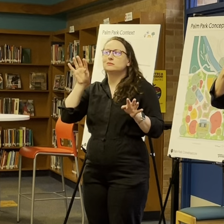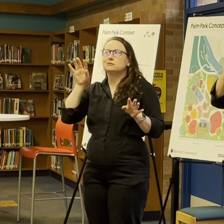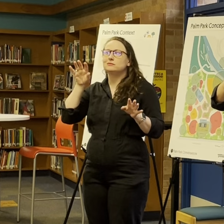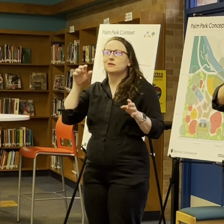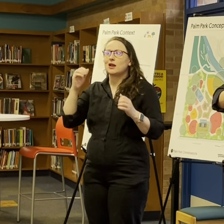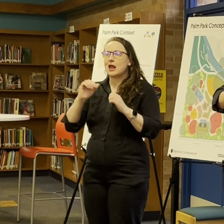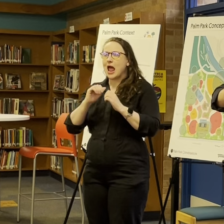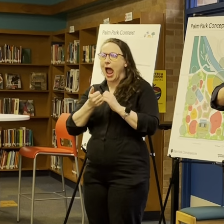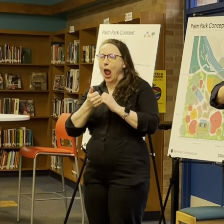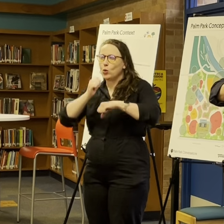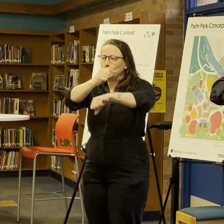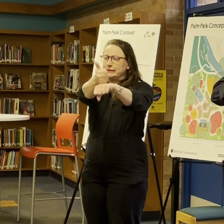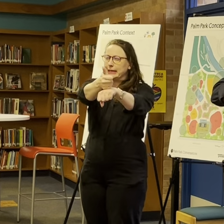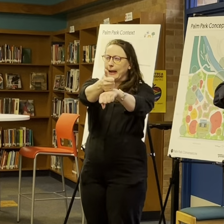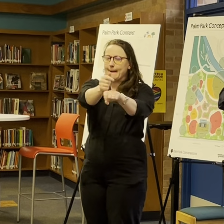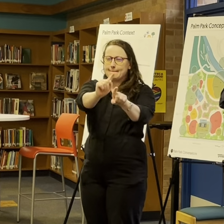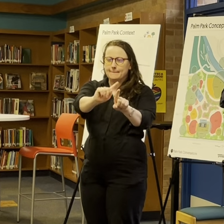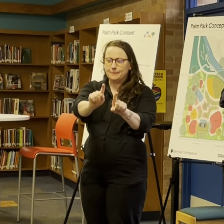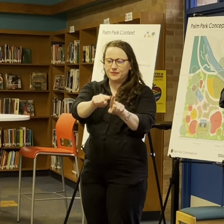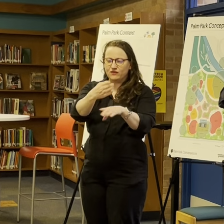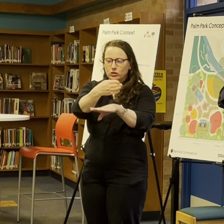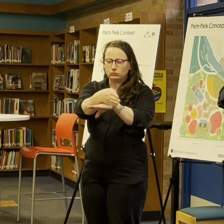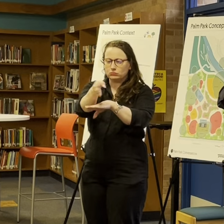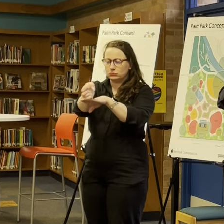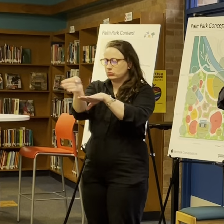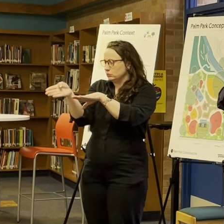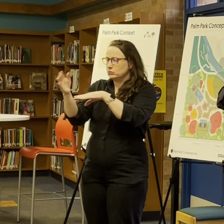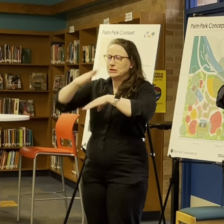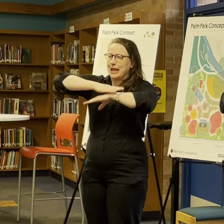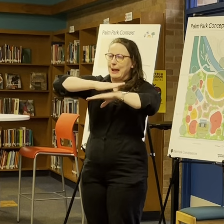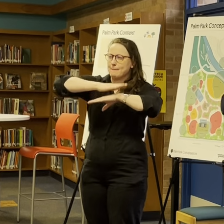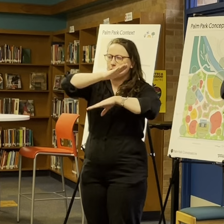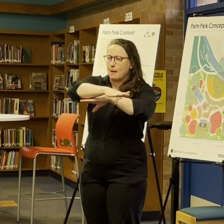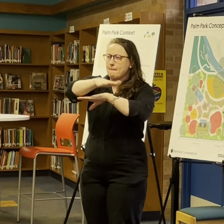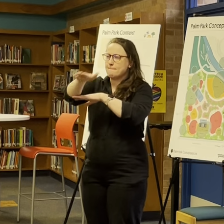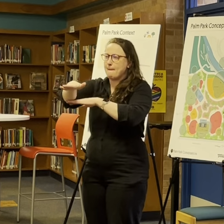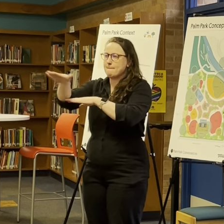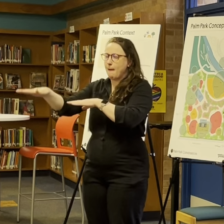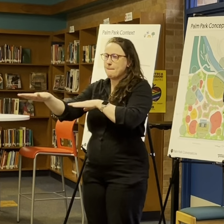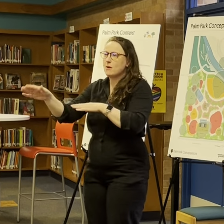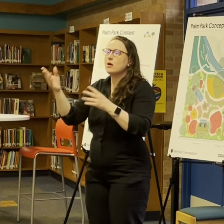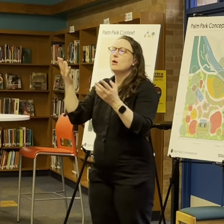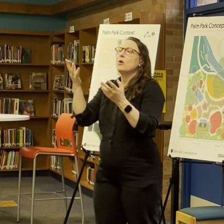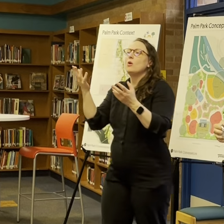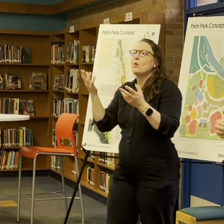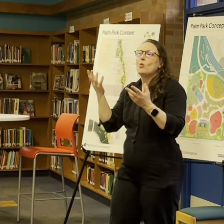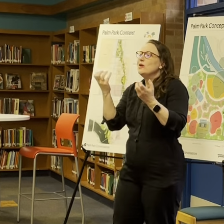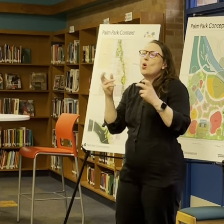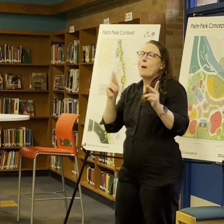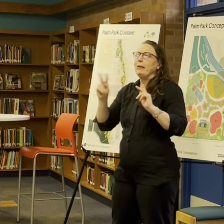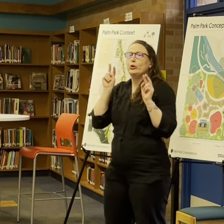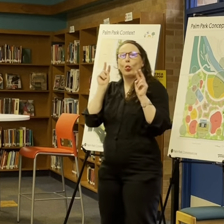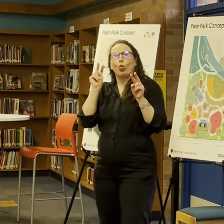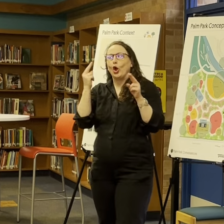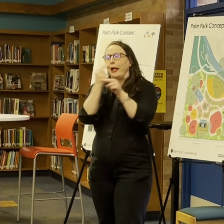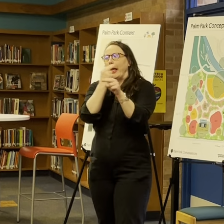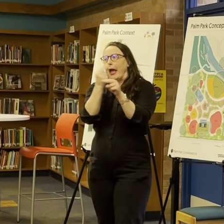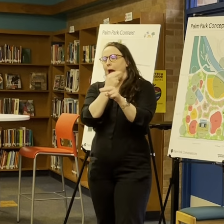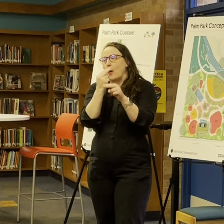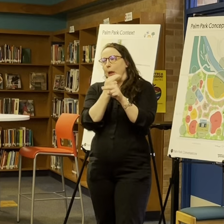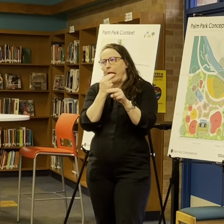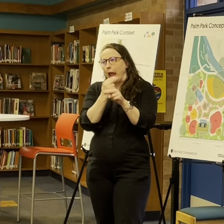about the distribution and orientation of these community tables to be looking into the park, especially this new creek